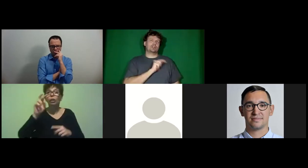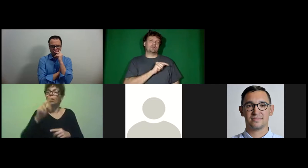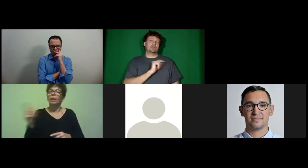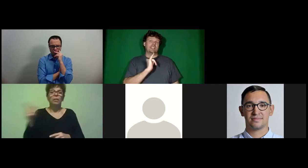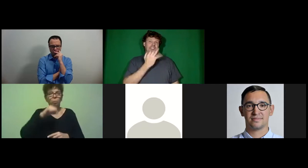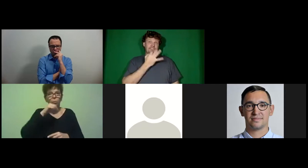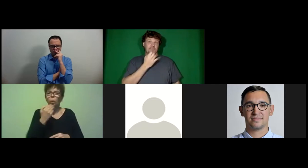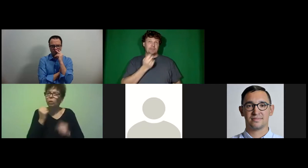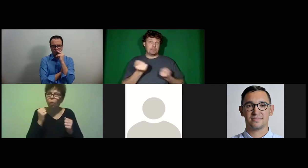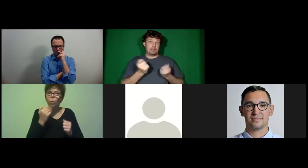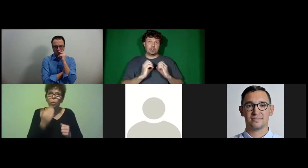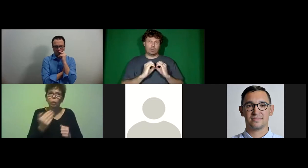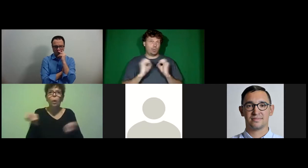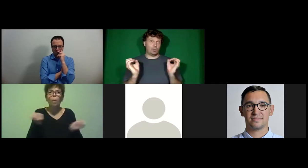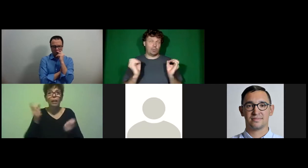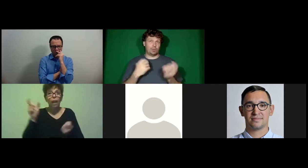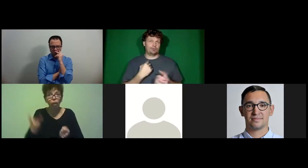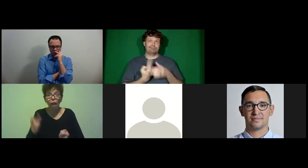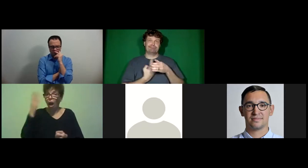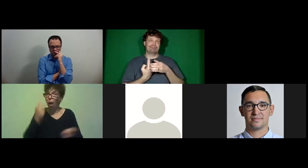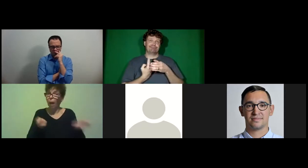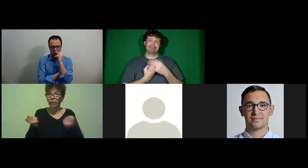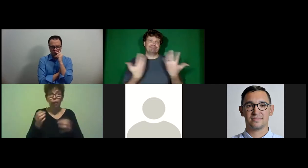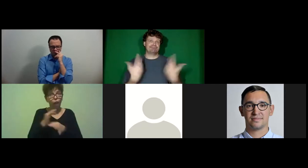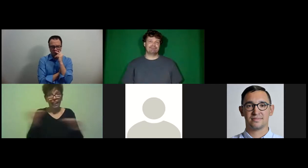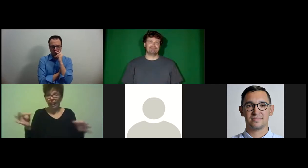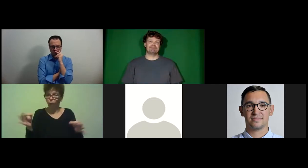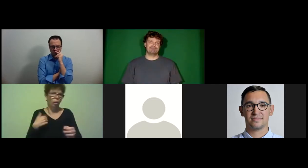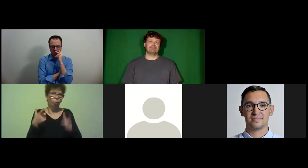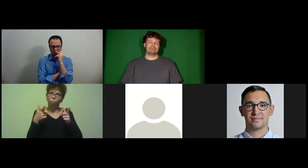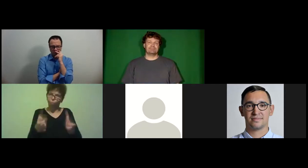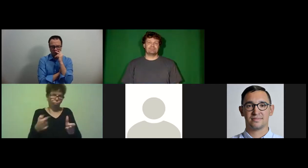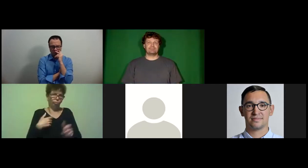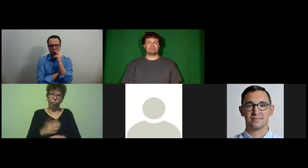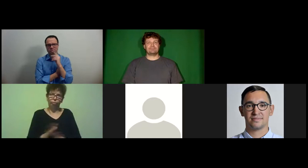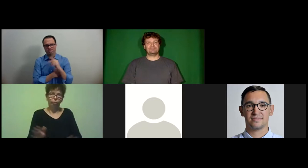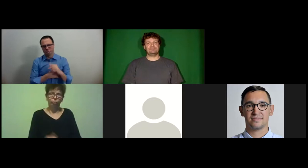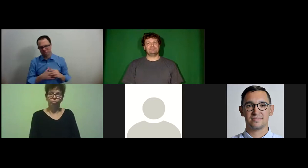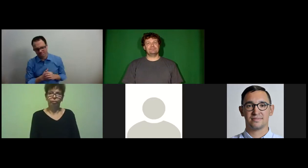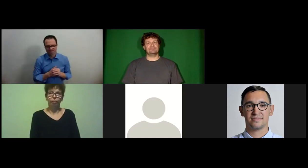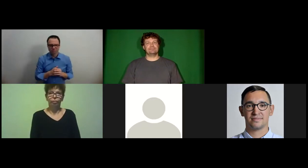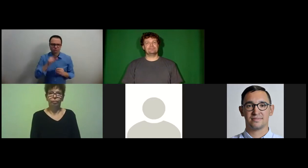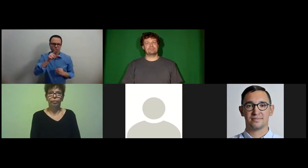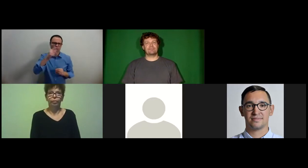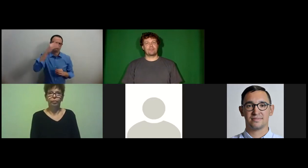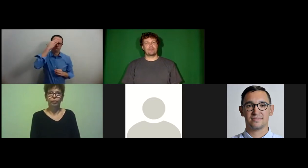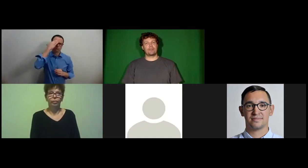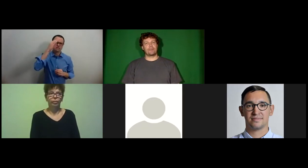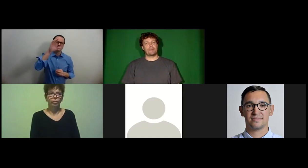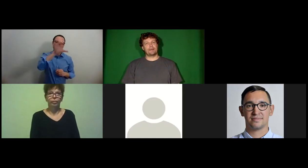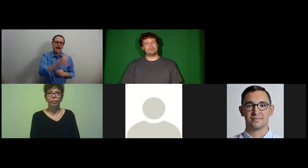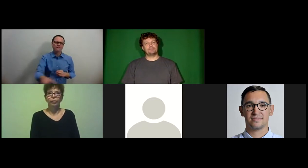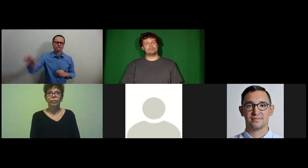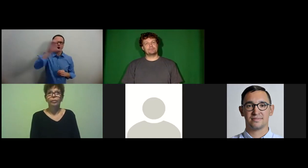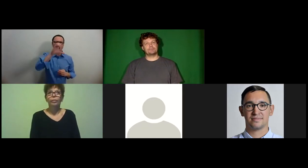that, most teams knew that I was deaf. And once again, thanks to that manager, otherwise I think I would have been stuck in Slovenia.